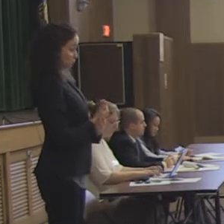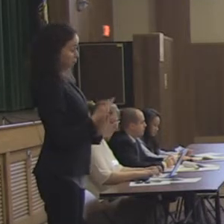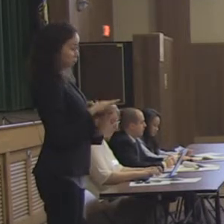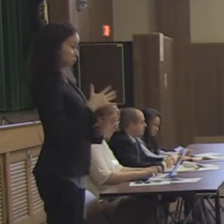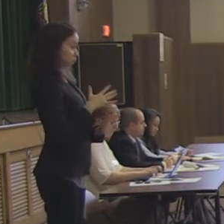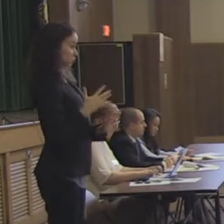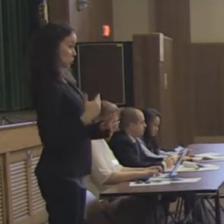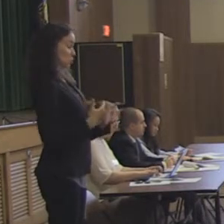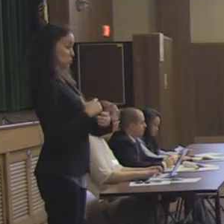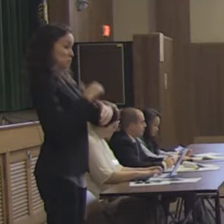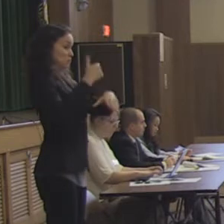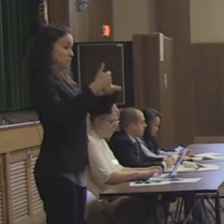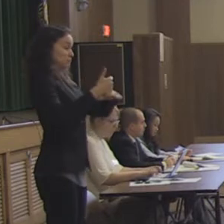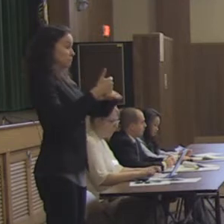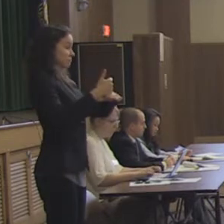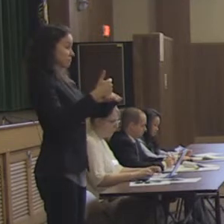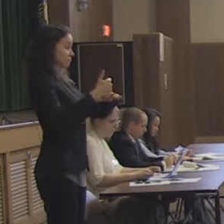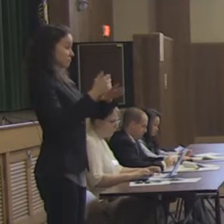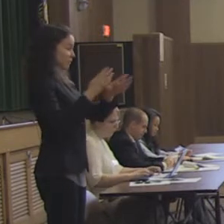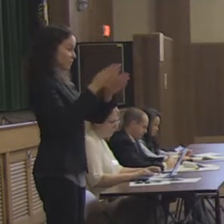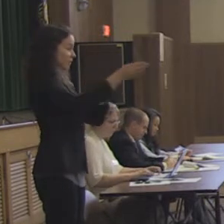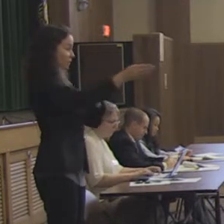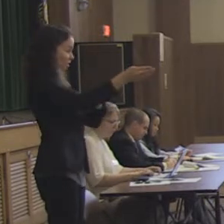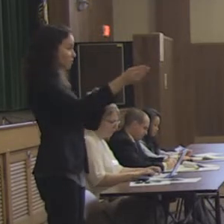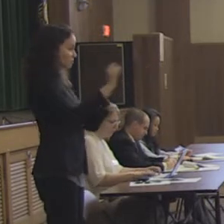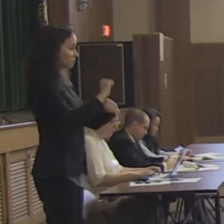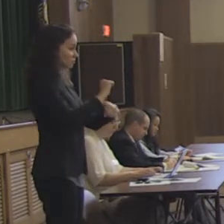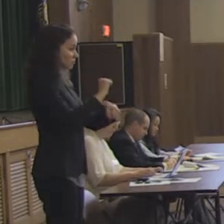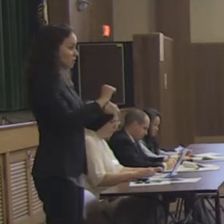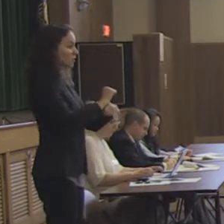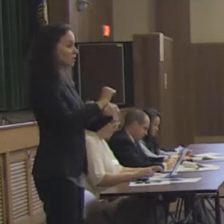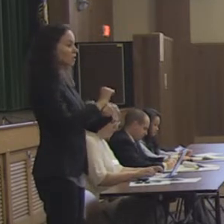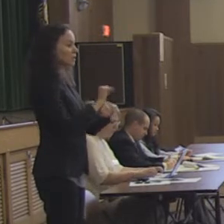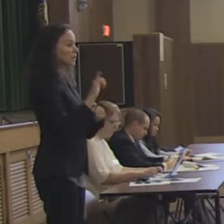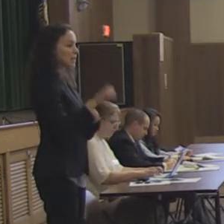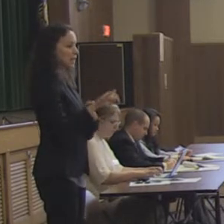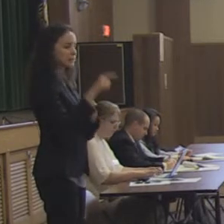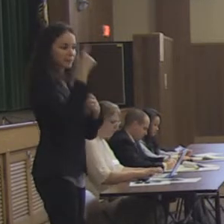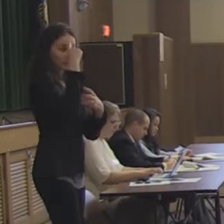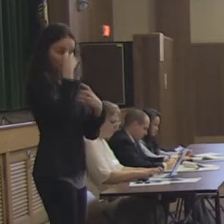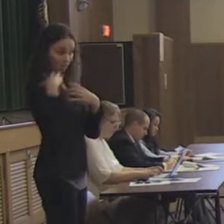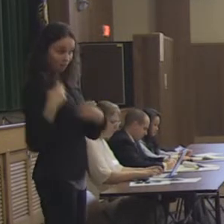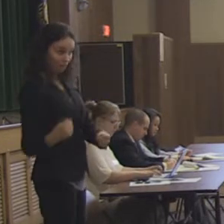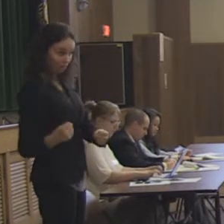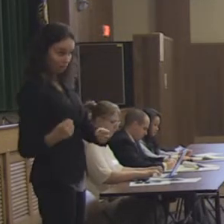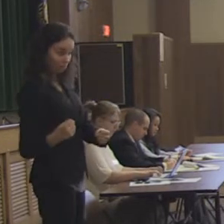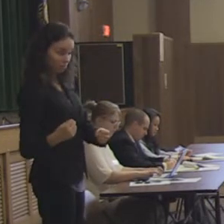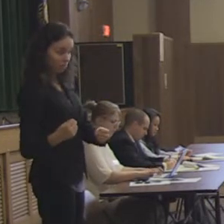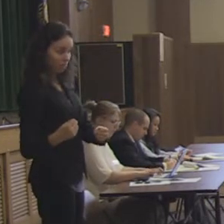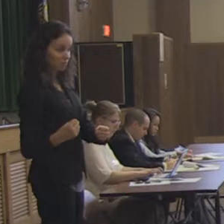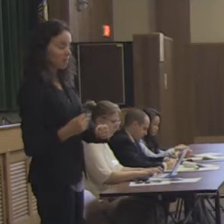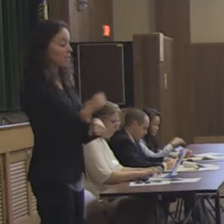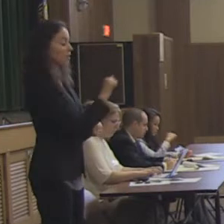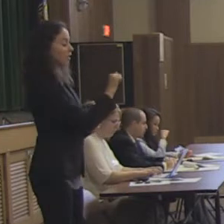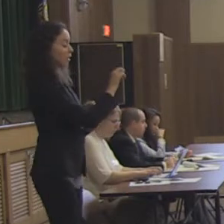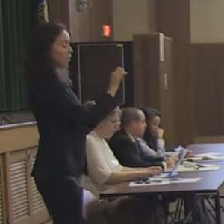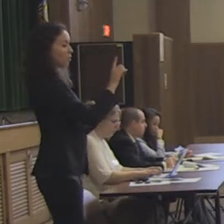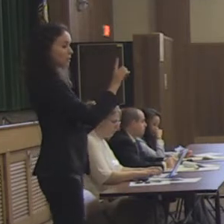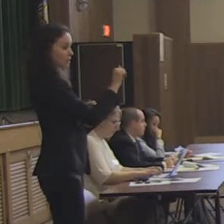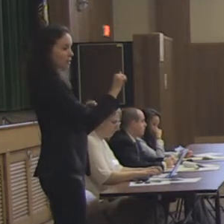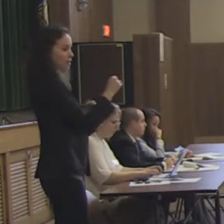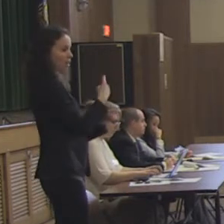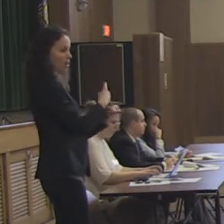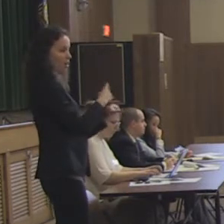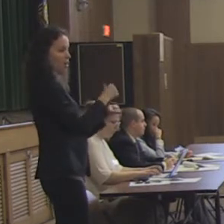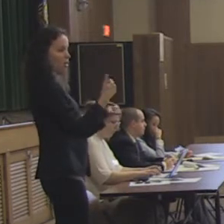new evolving discipline, and it combines mental health with AODA,